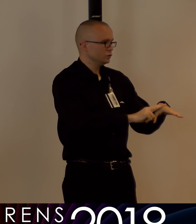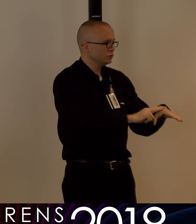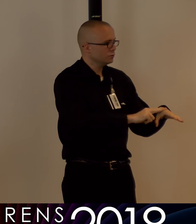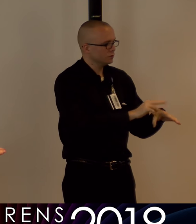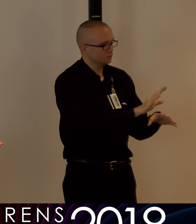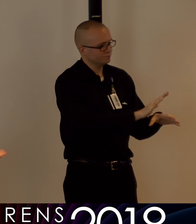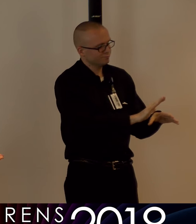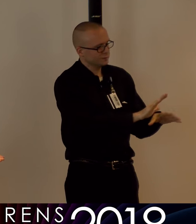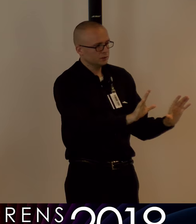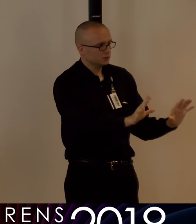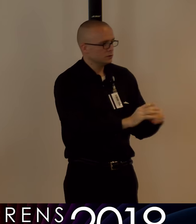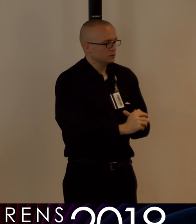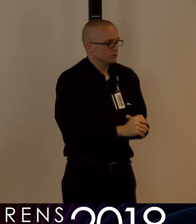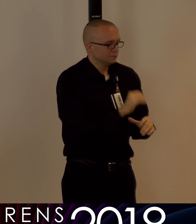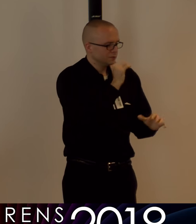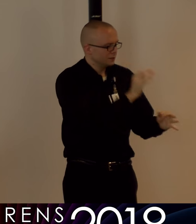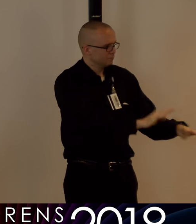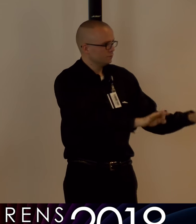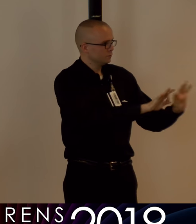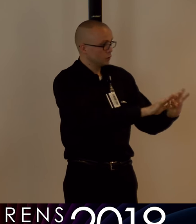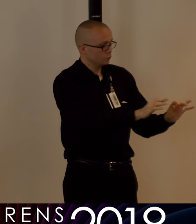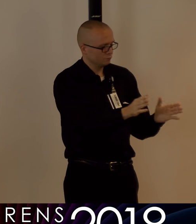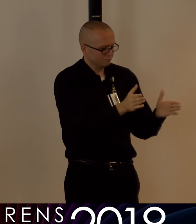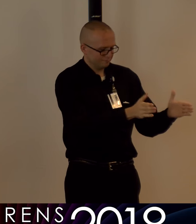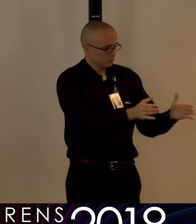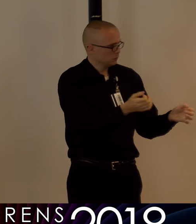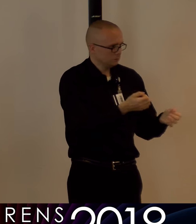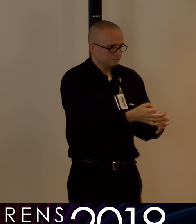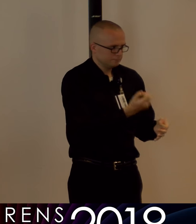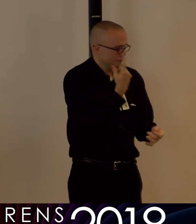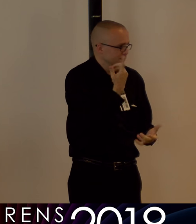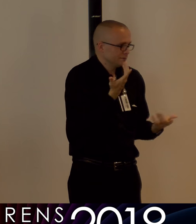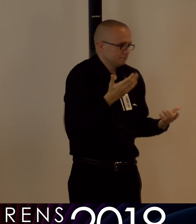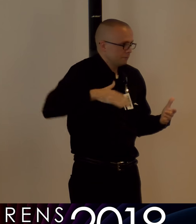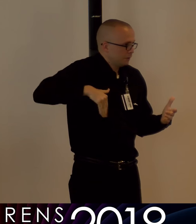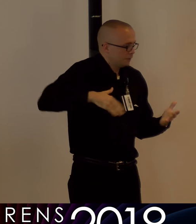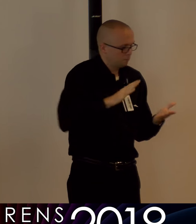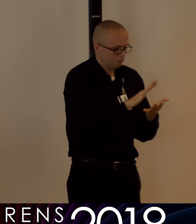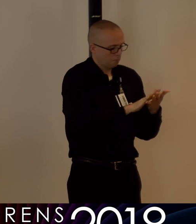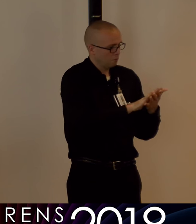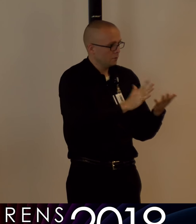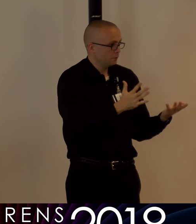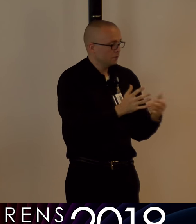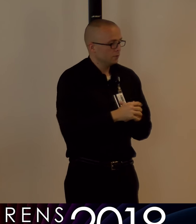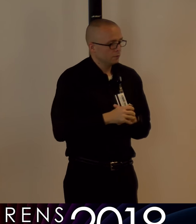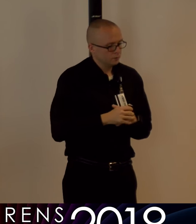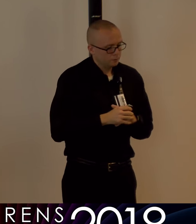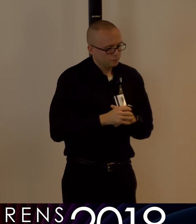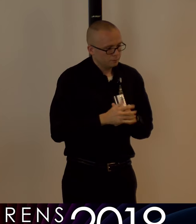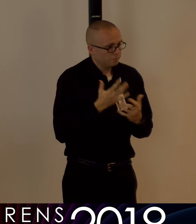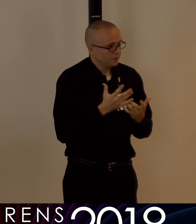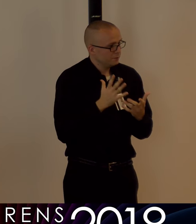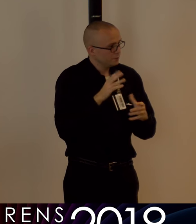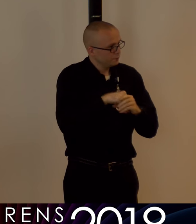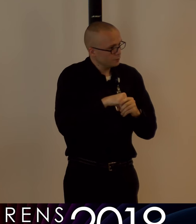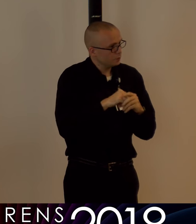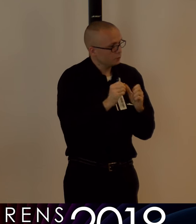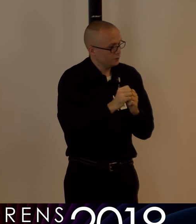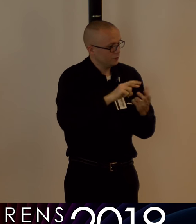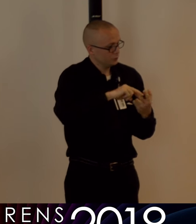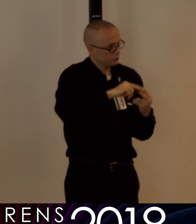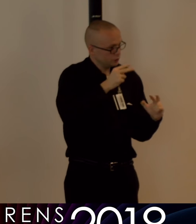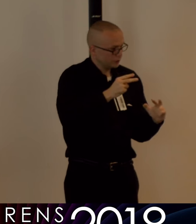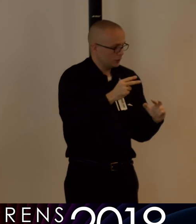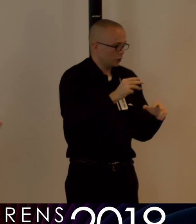regions, regions of the genome that we really don't understand. They might contribute to whether the gene is turned off